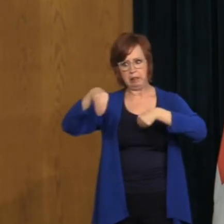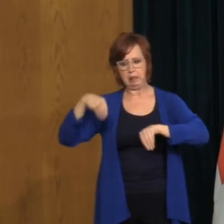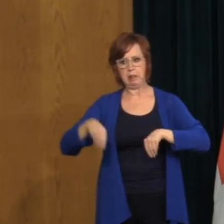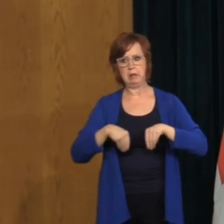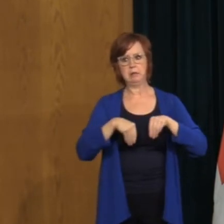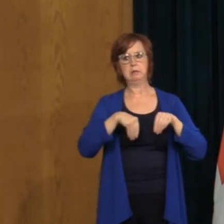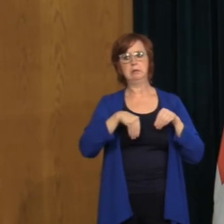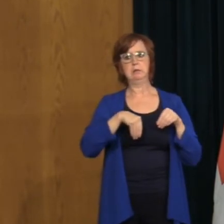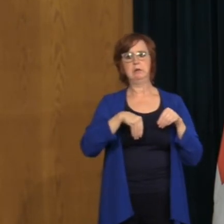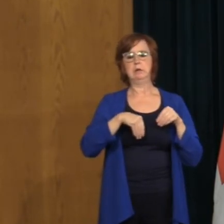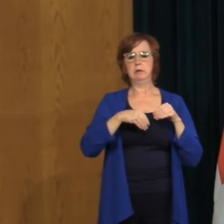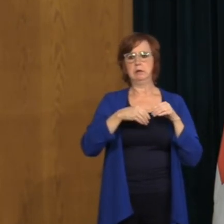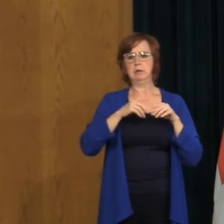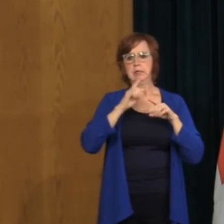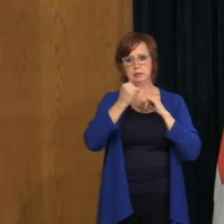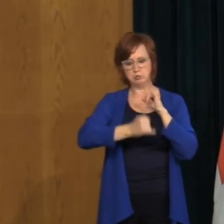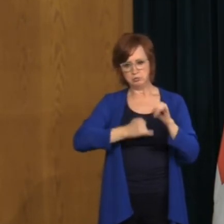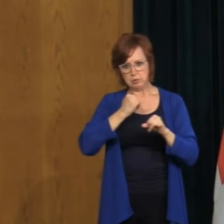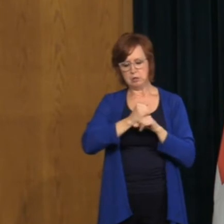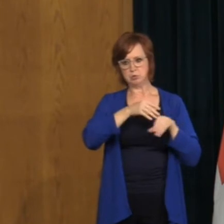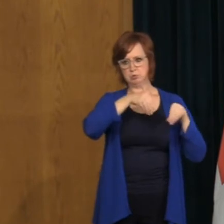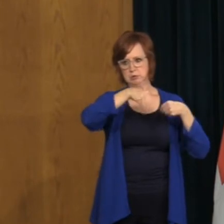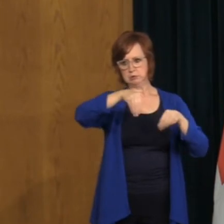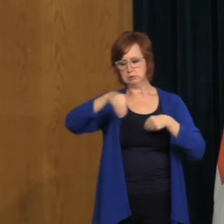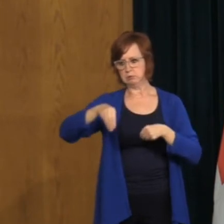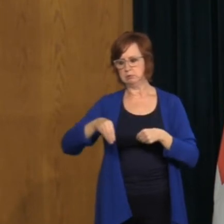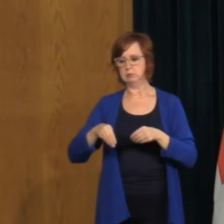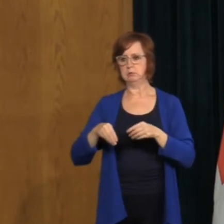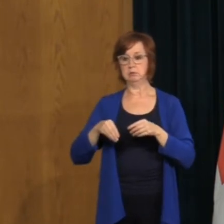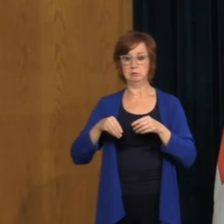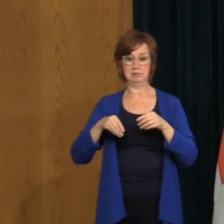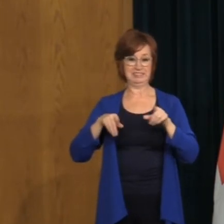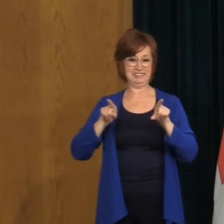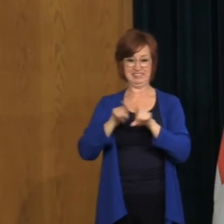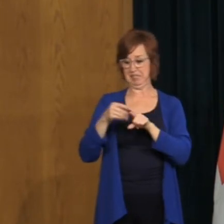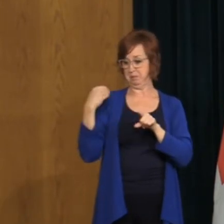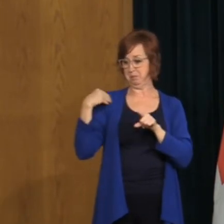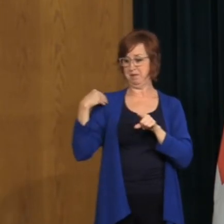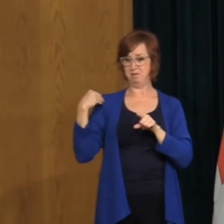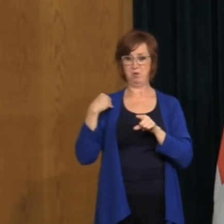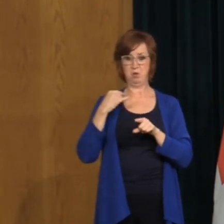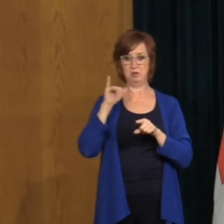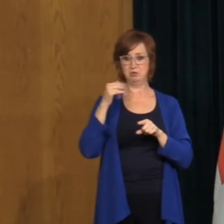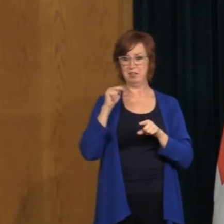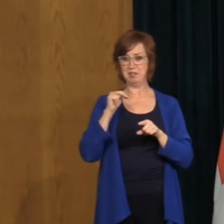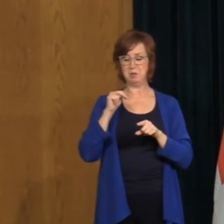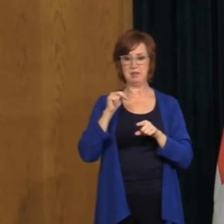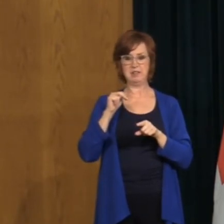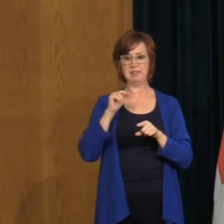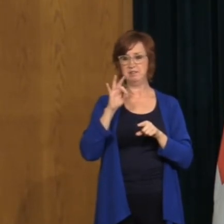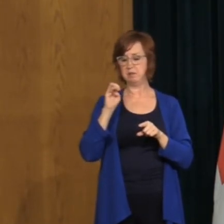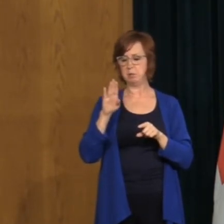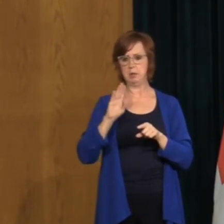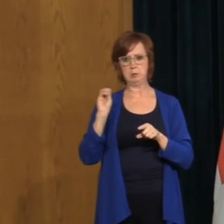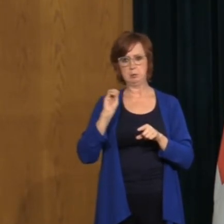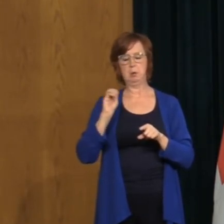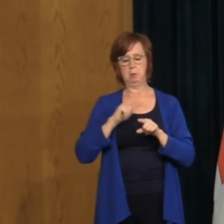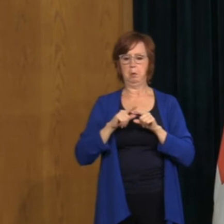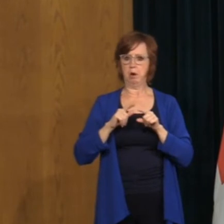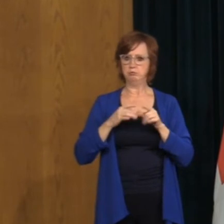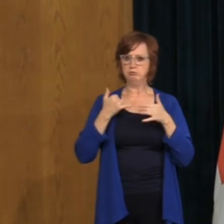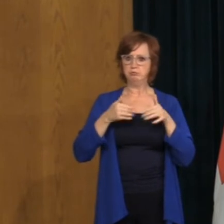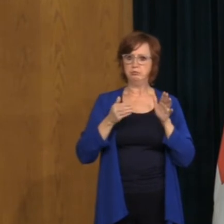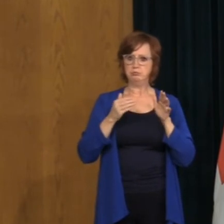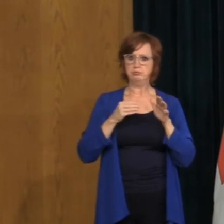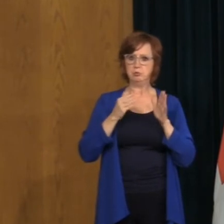economic area where they were operating pre-COVID, but continue to expand and be part of achieving the plans